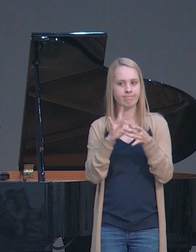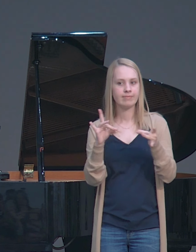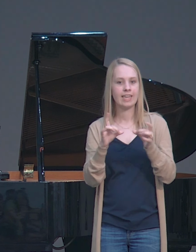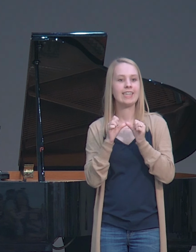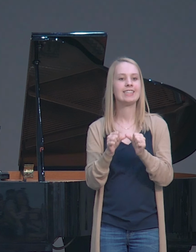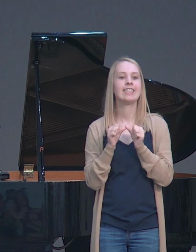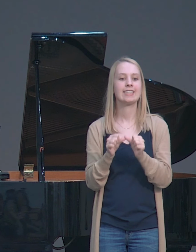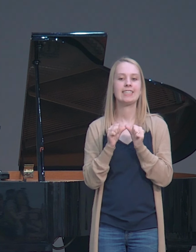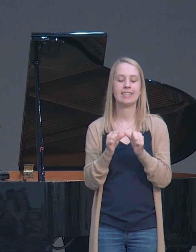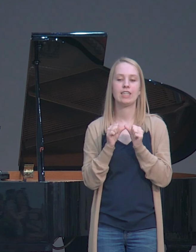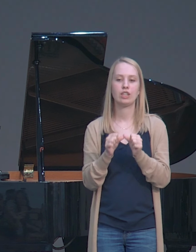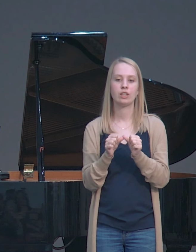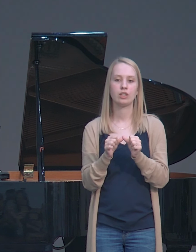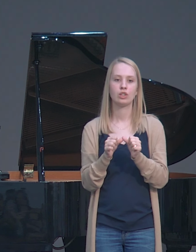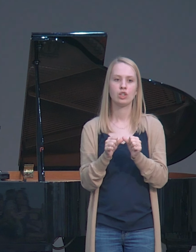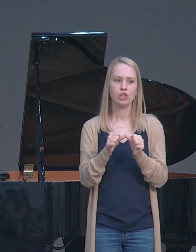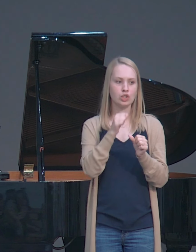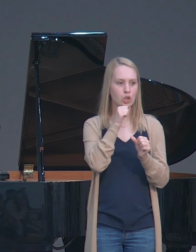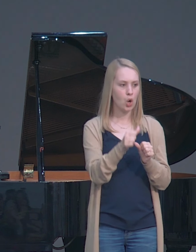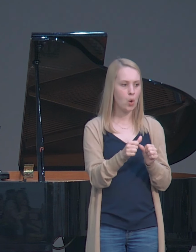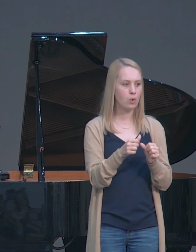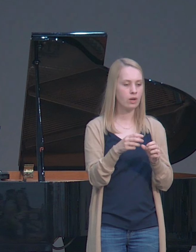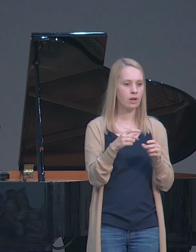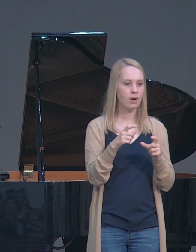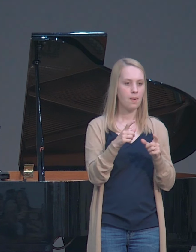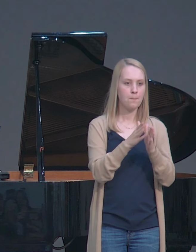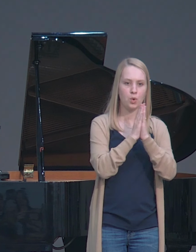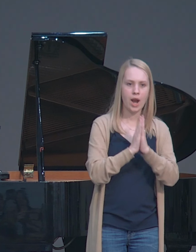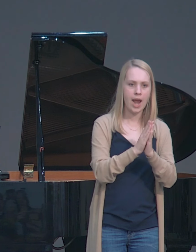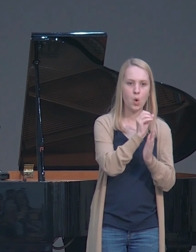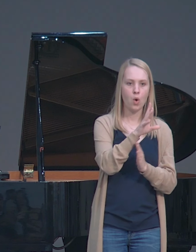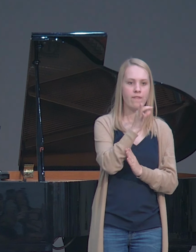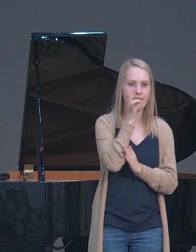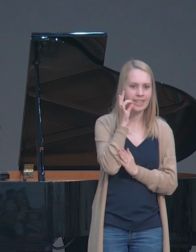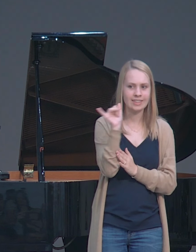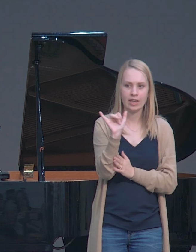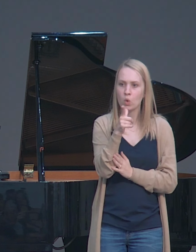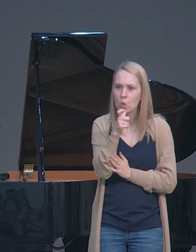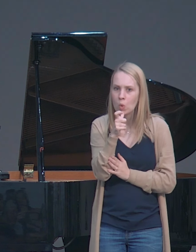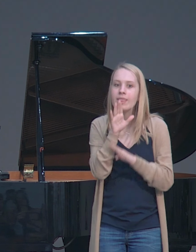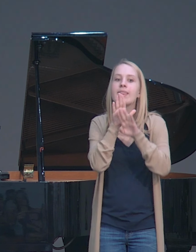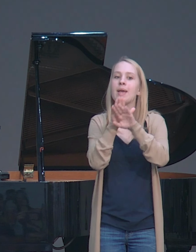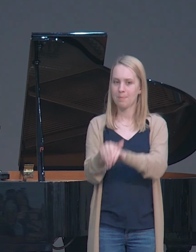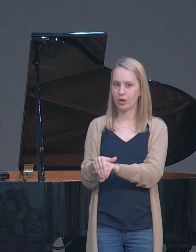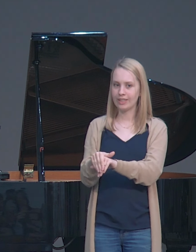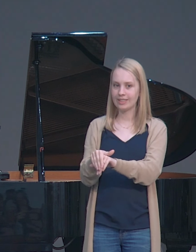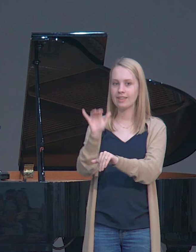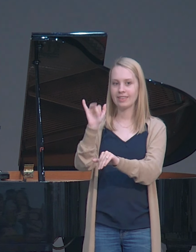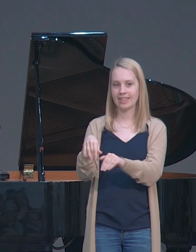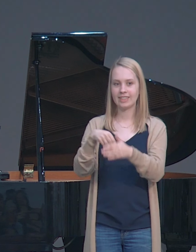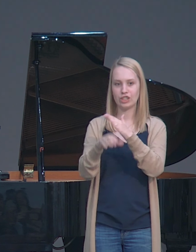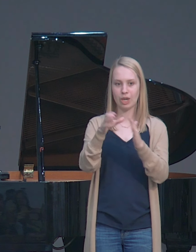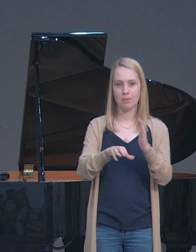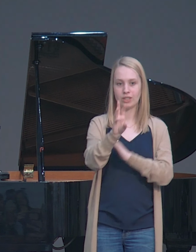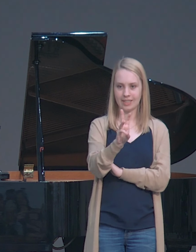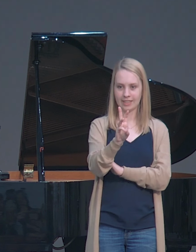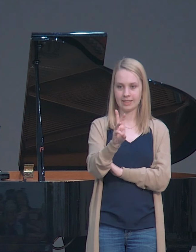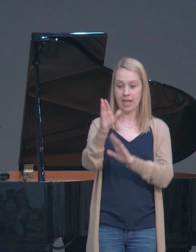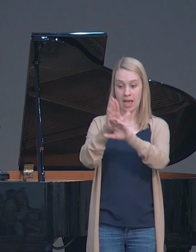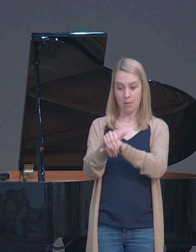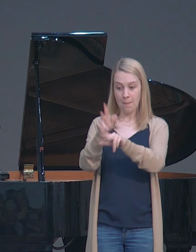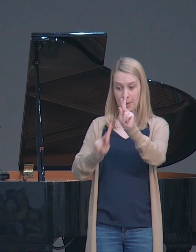give or fast or pray like who? The hypocrites, right? That's all throughout chapter 6. The hypocrites are those